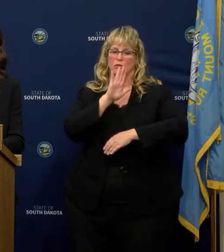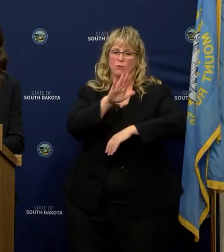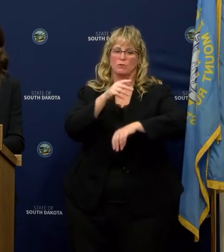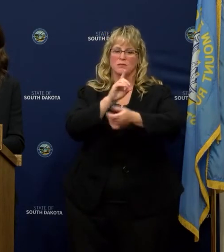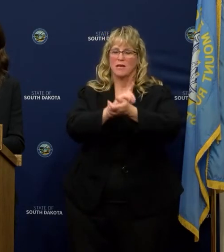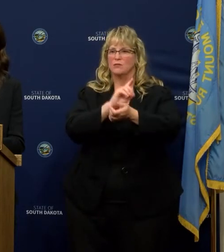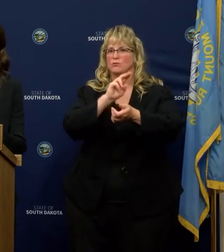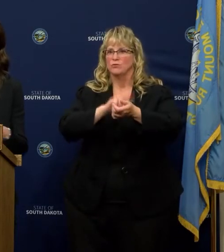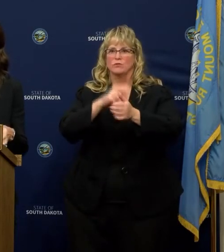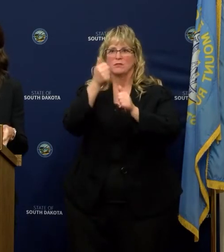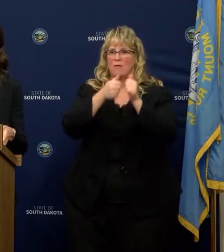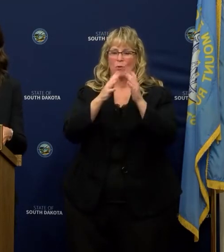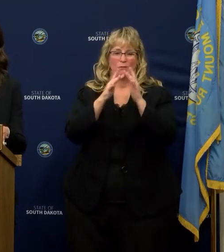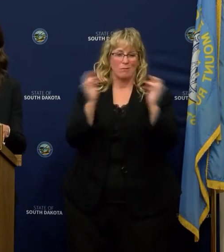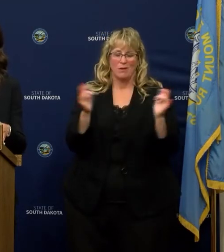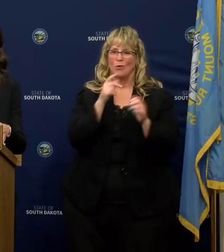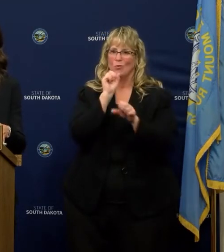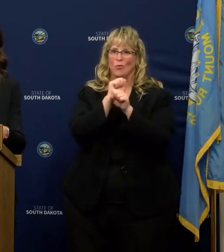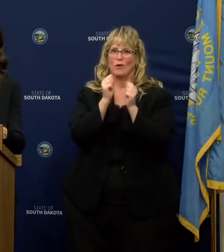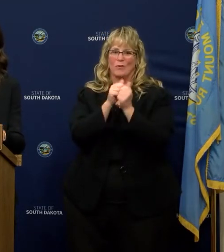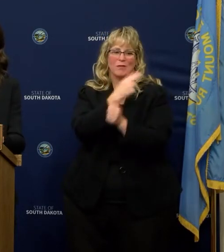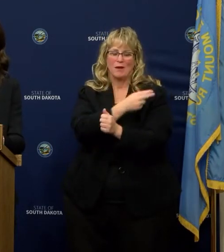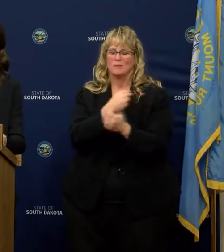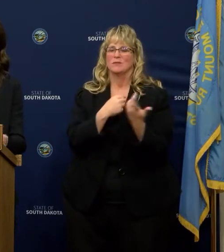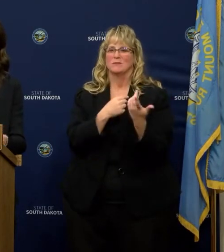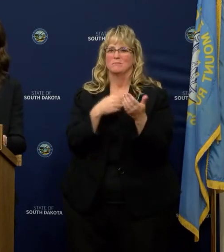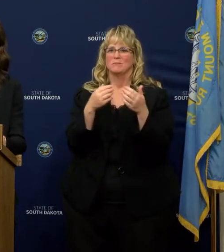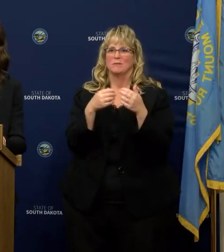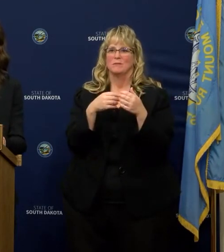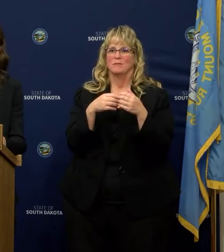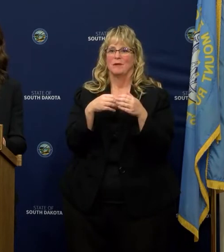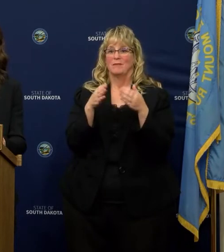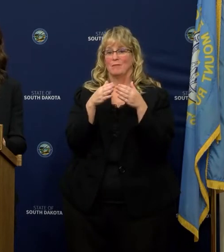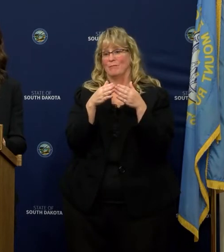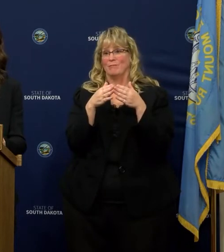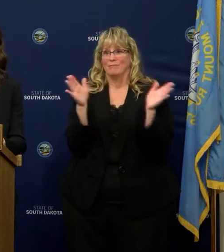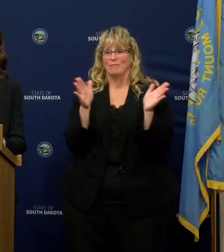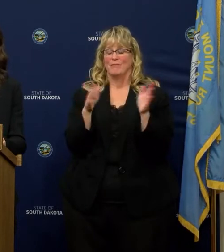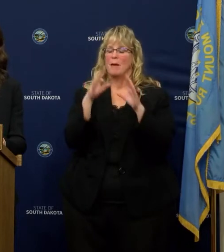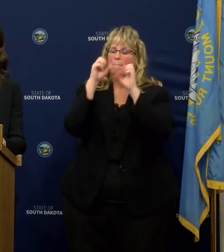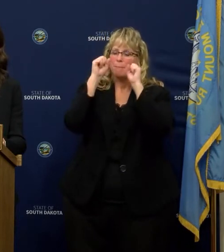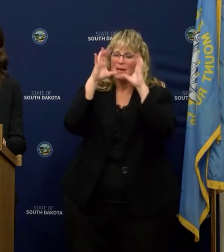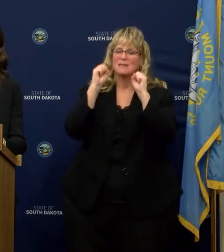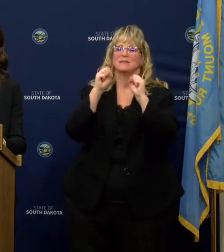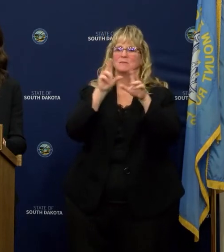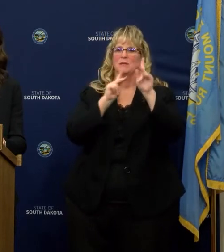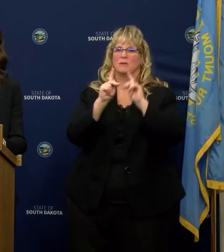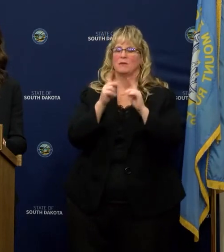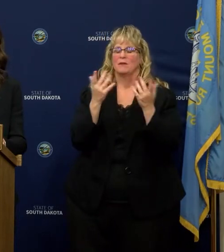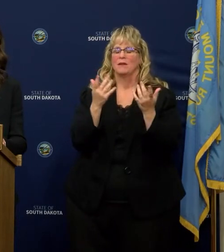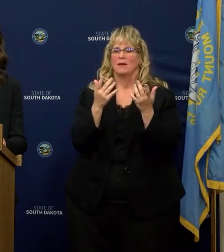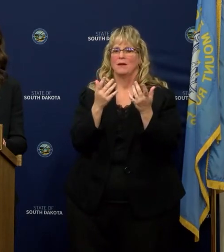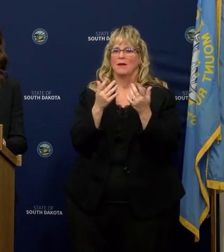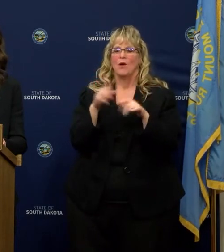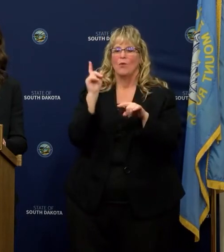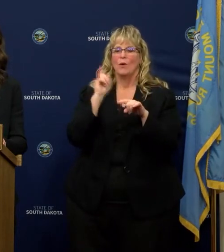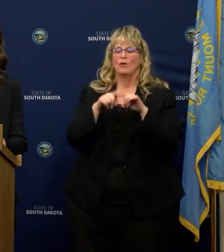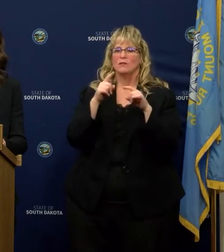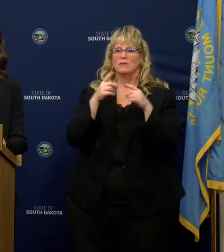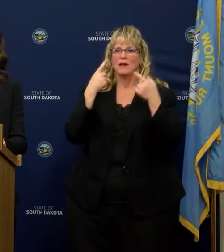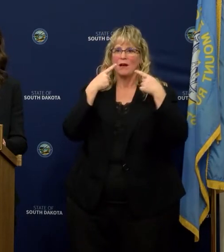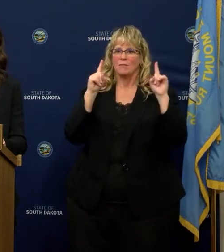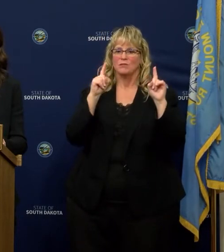nurses and folks working in our healthcare facilities, because they've been amazing and we couldn't have possibly even thought about accomplishing a